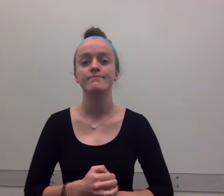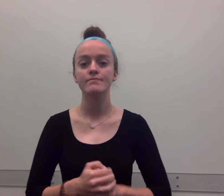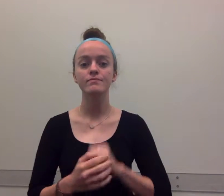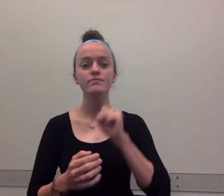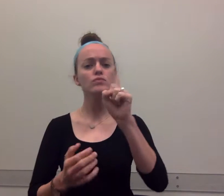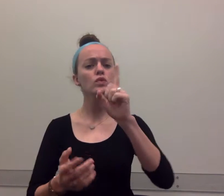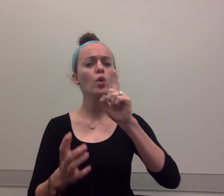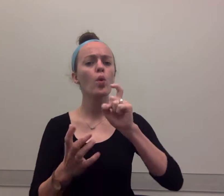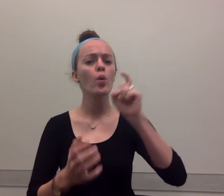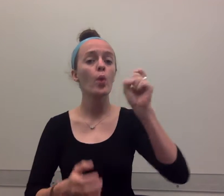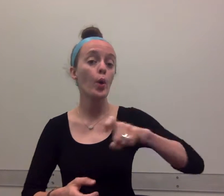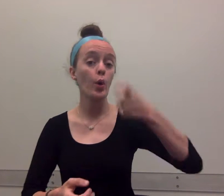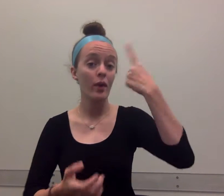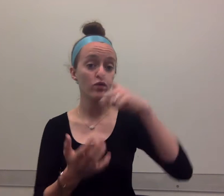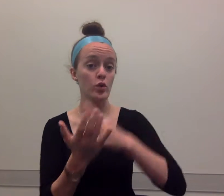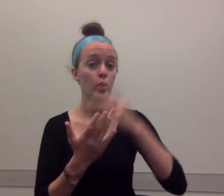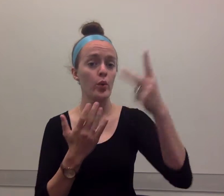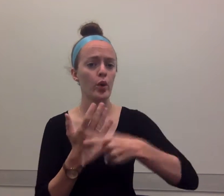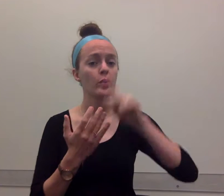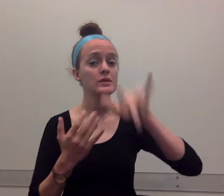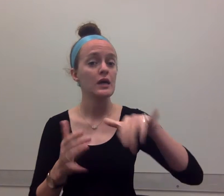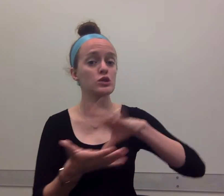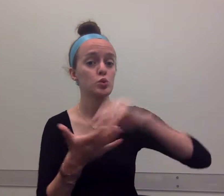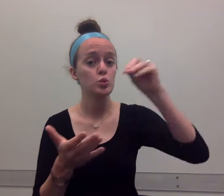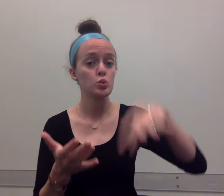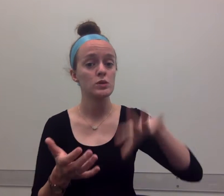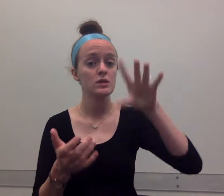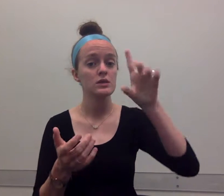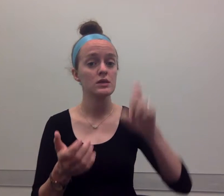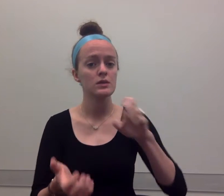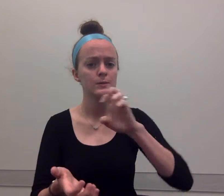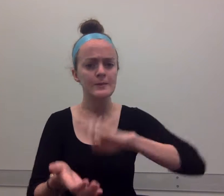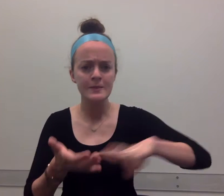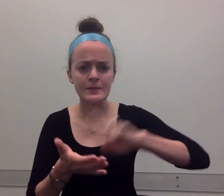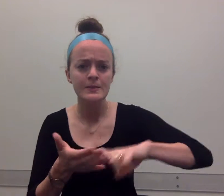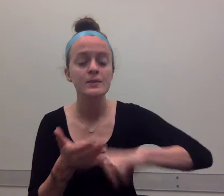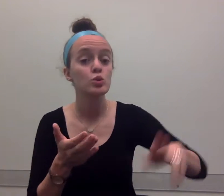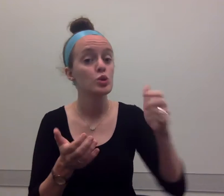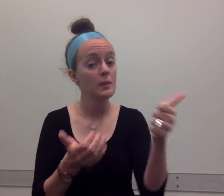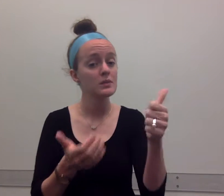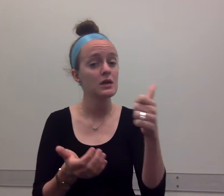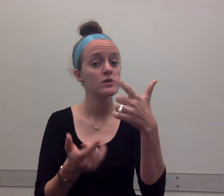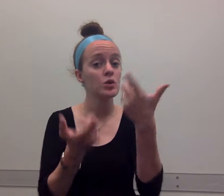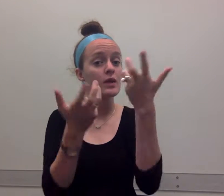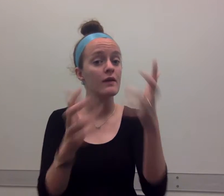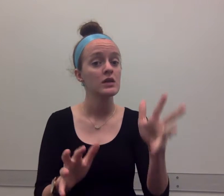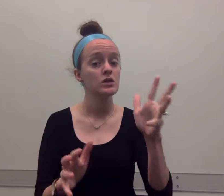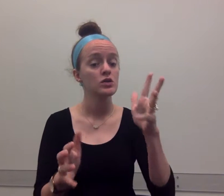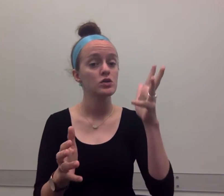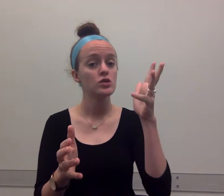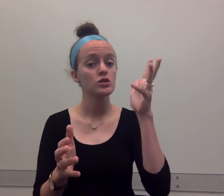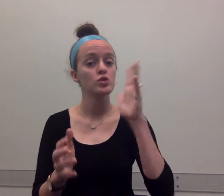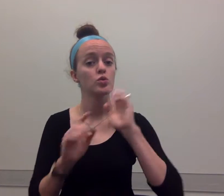this program was that students were required to conduct research and present their findings in a public speaking